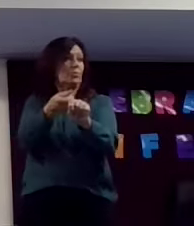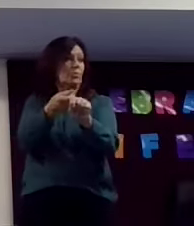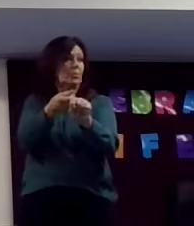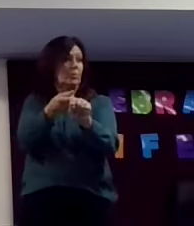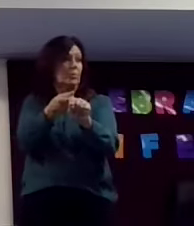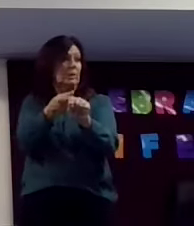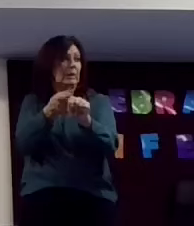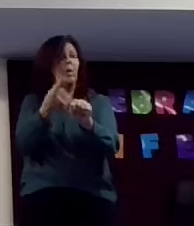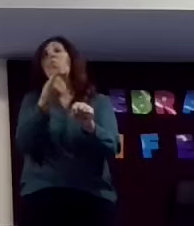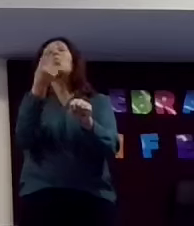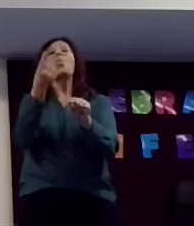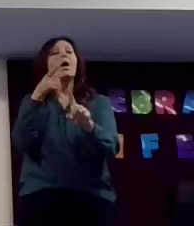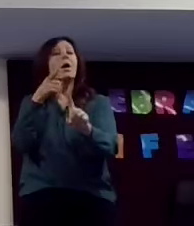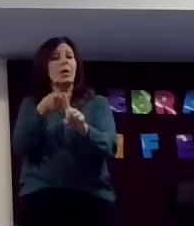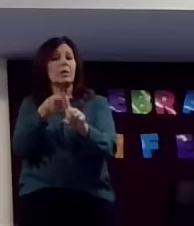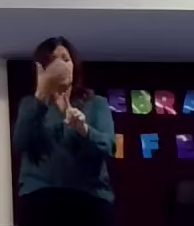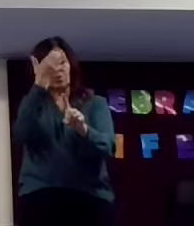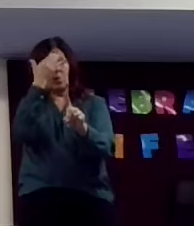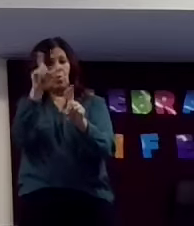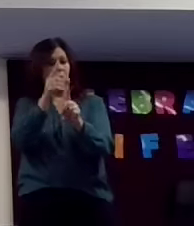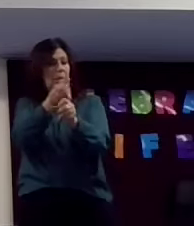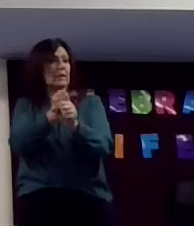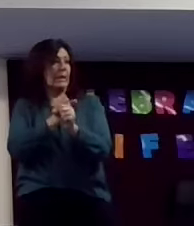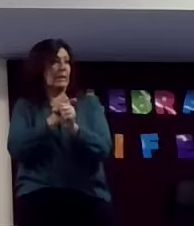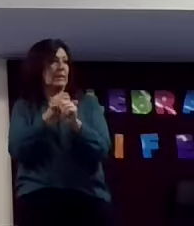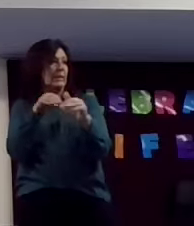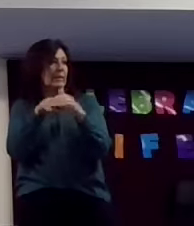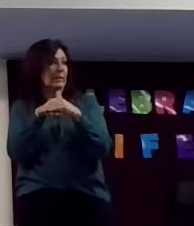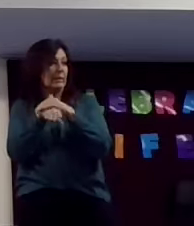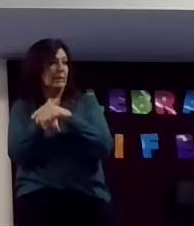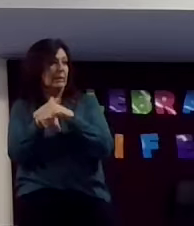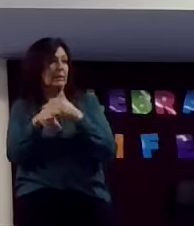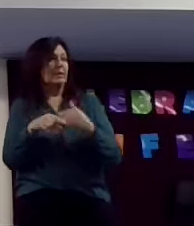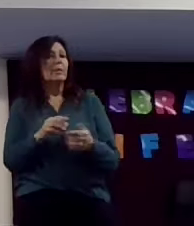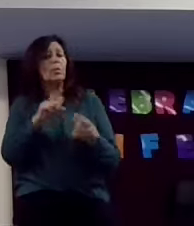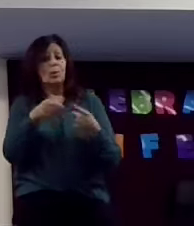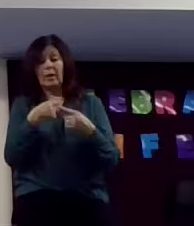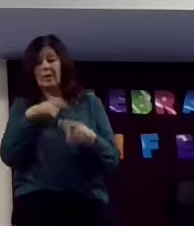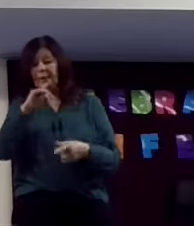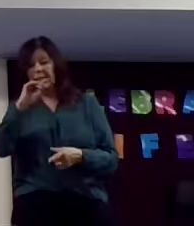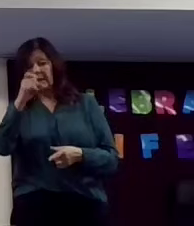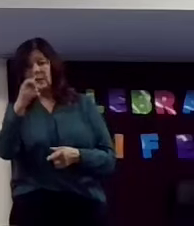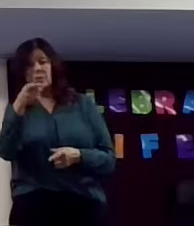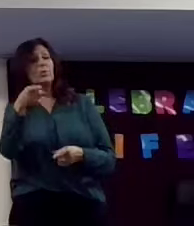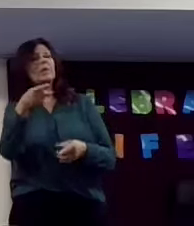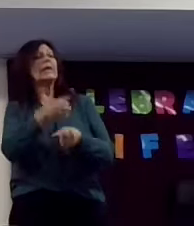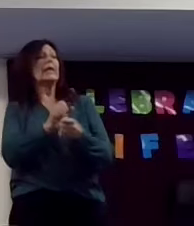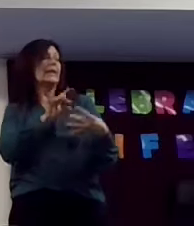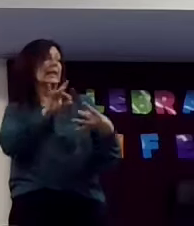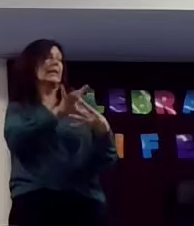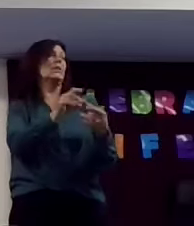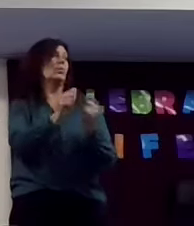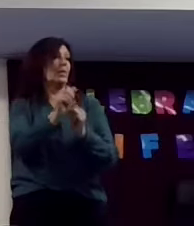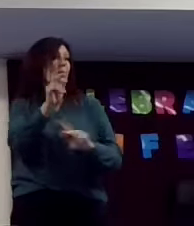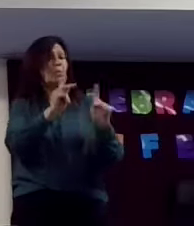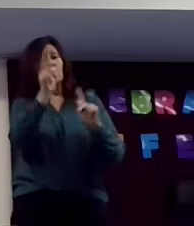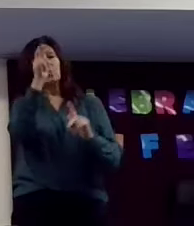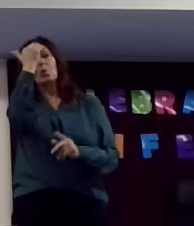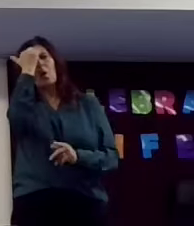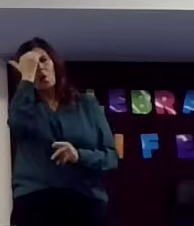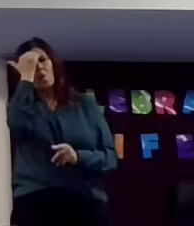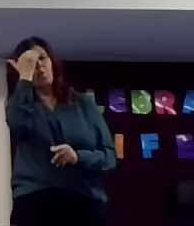information where there's one point of entry. When your child gets that diagnosis of having a disability, that you get connected with people who know,